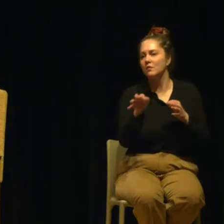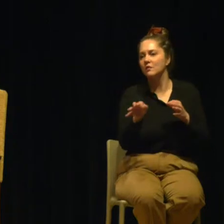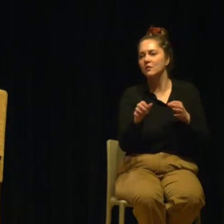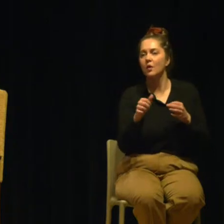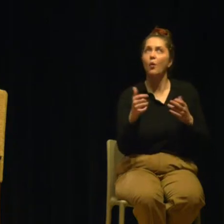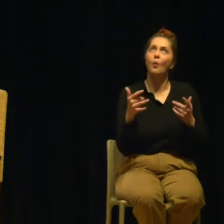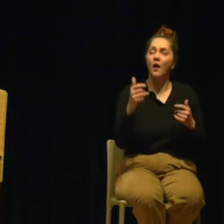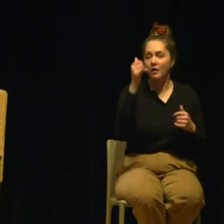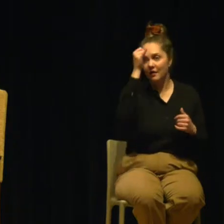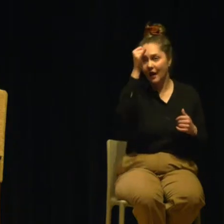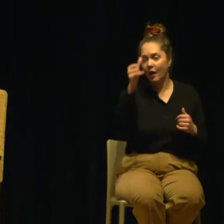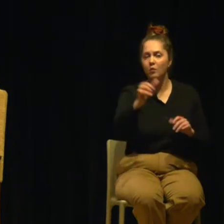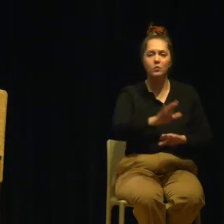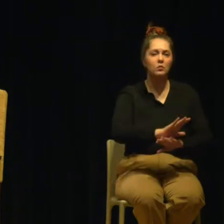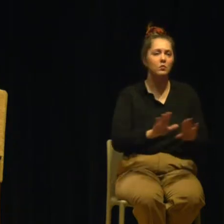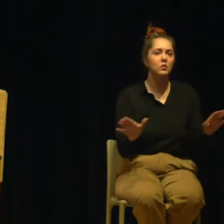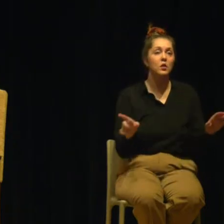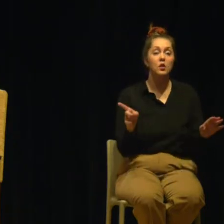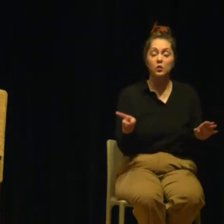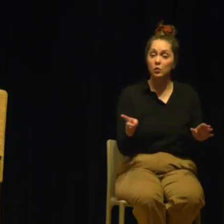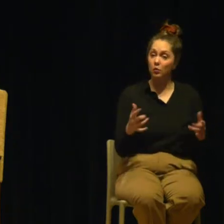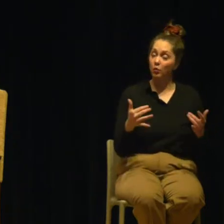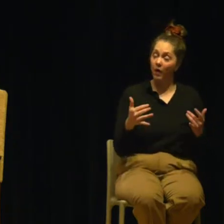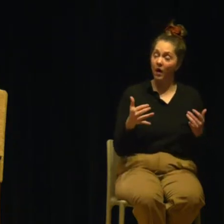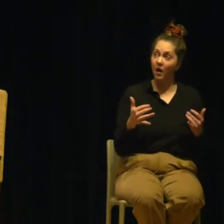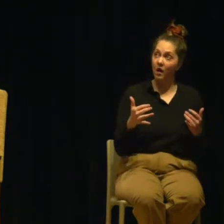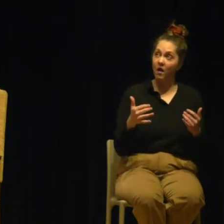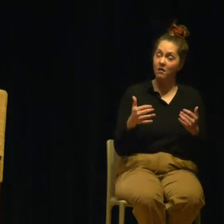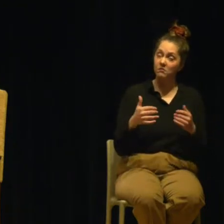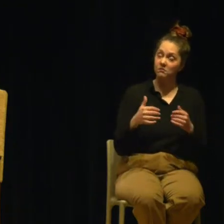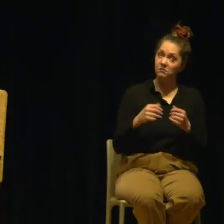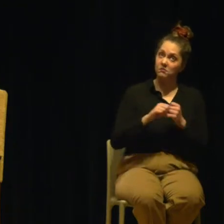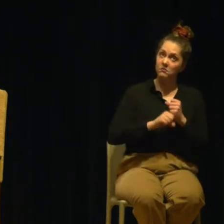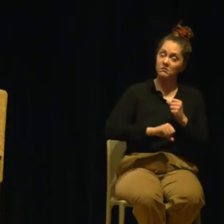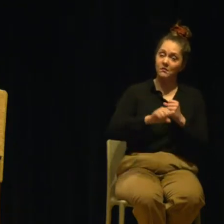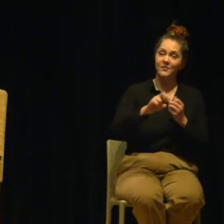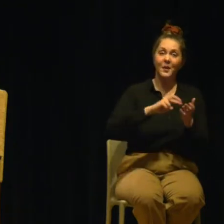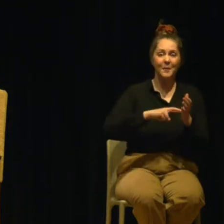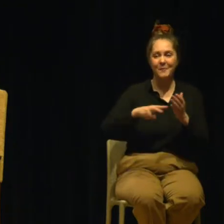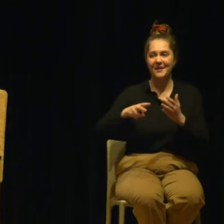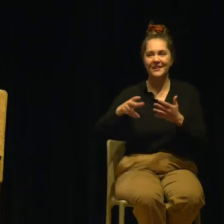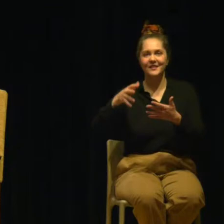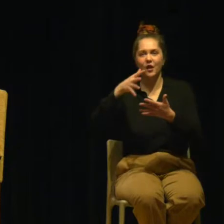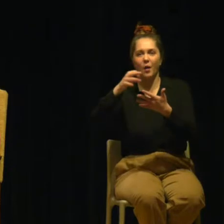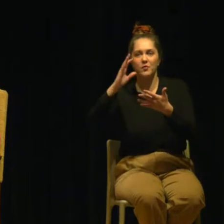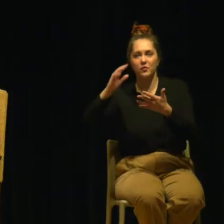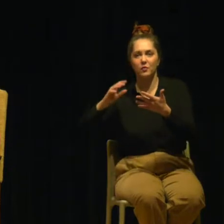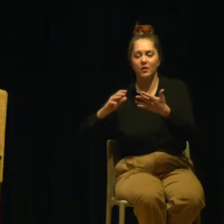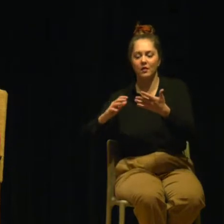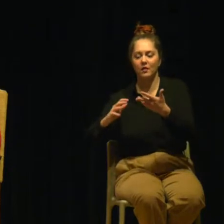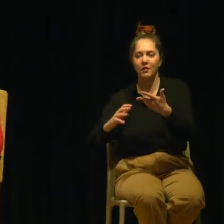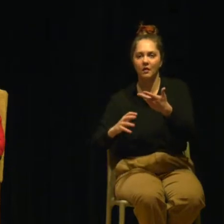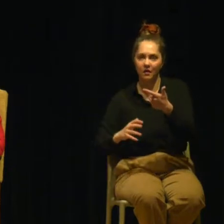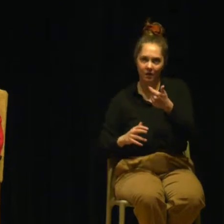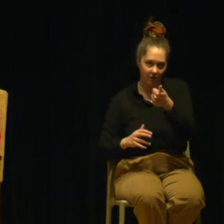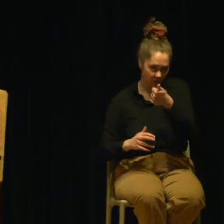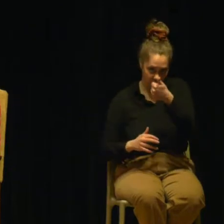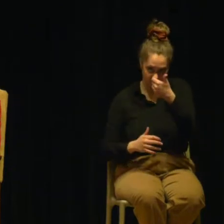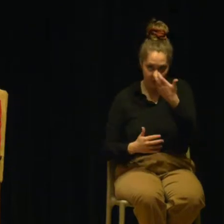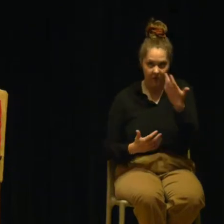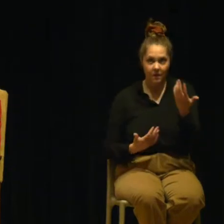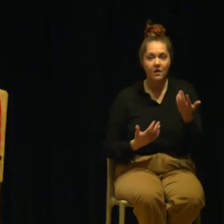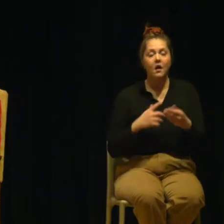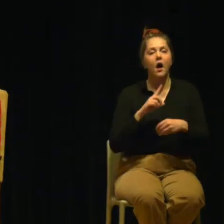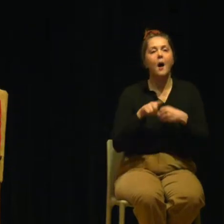forever, because the longer you wait, the fewer your options are on the other end. And then about endometriosis.